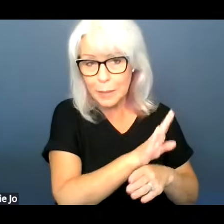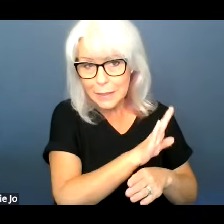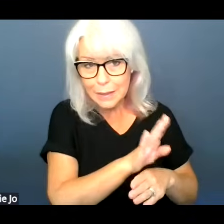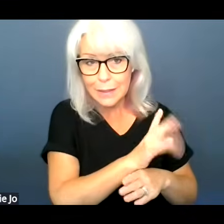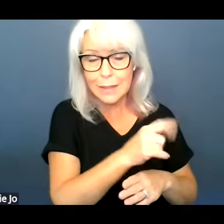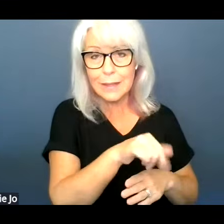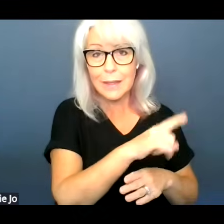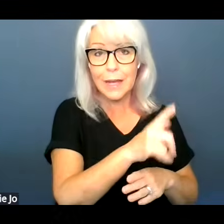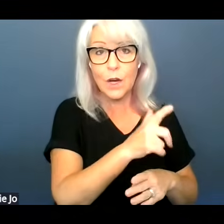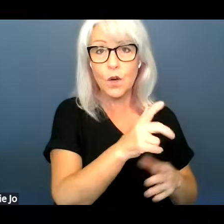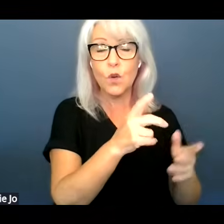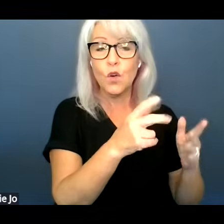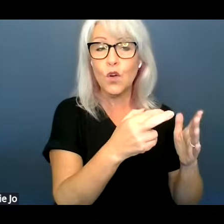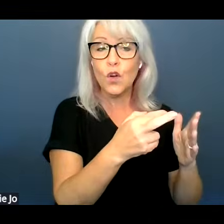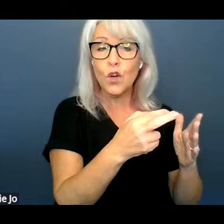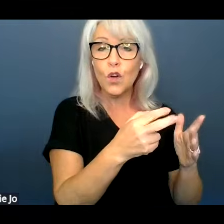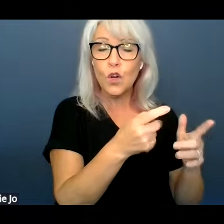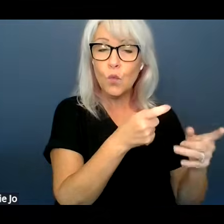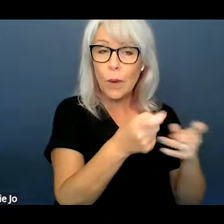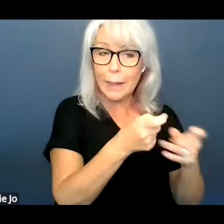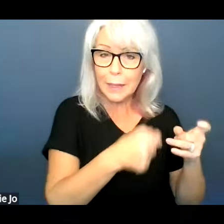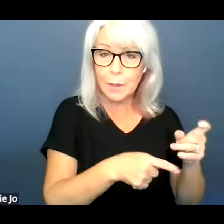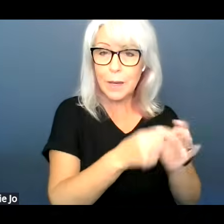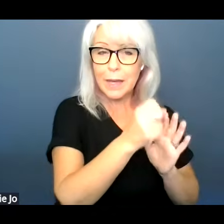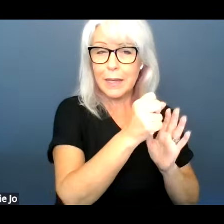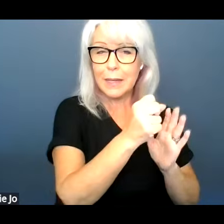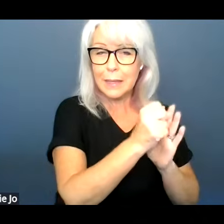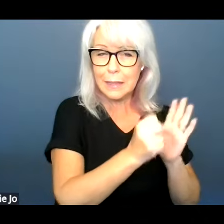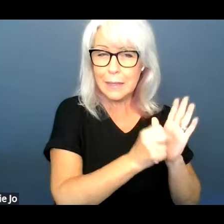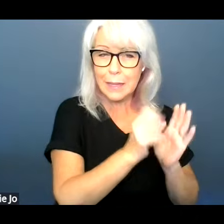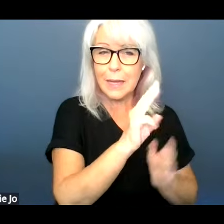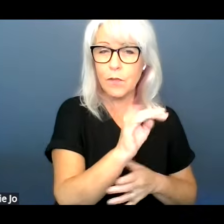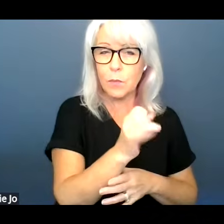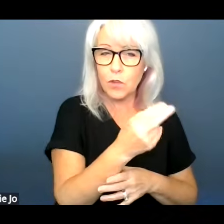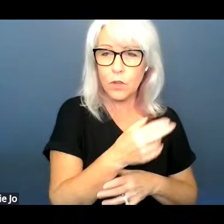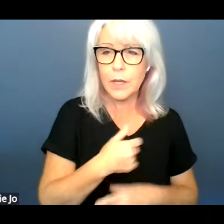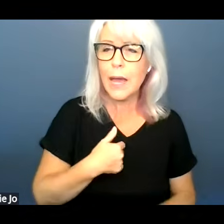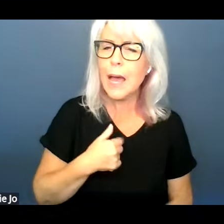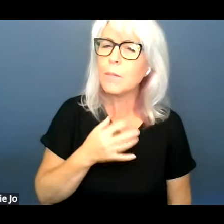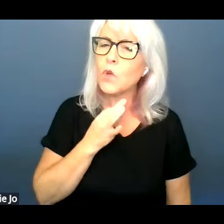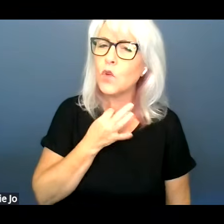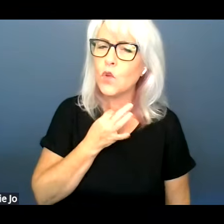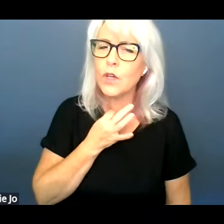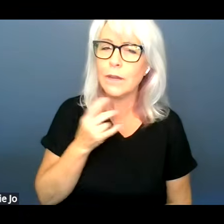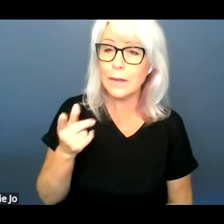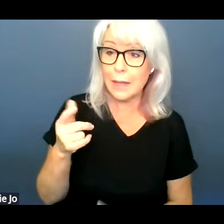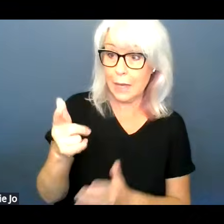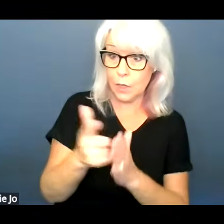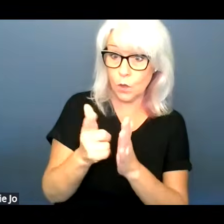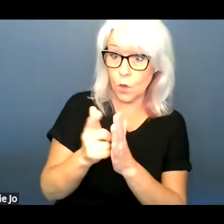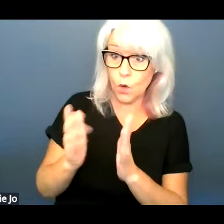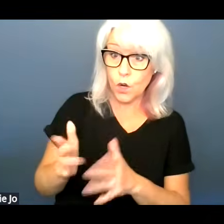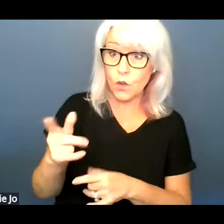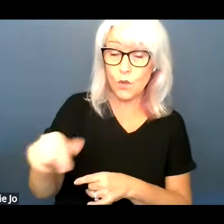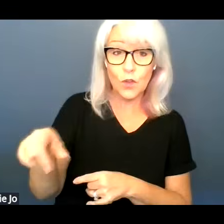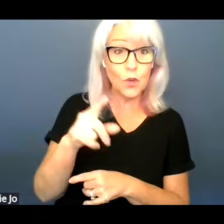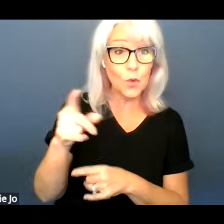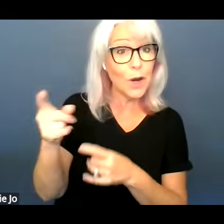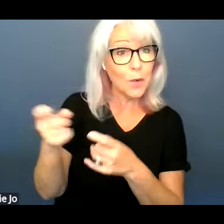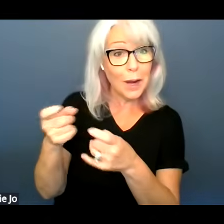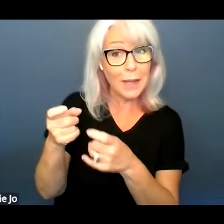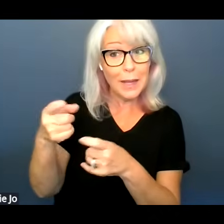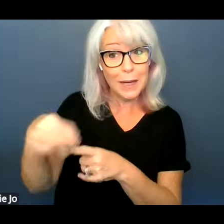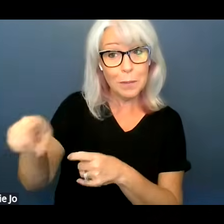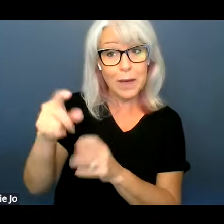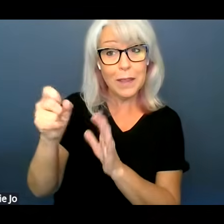by the state of Michigan. So that's a distinction that's totally Out of different. sheer curiosity, you know, as lawyers, you folks are regulated by the state